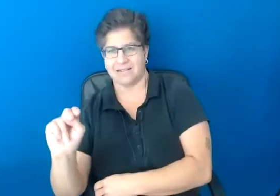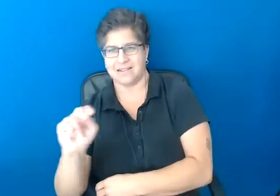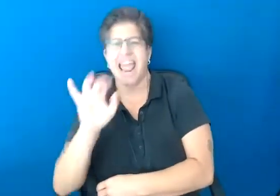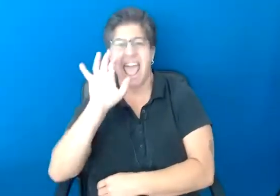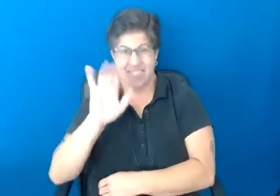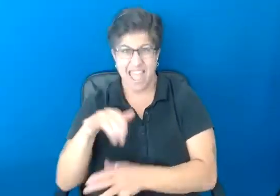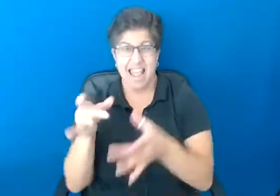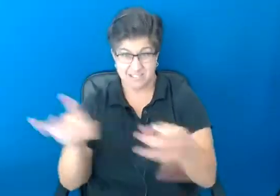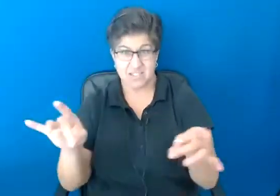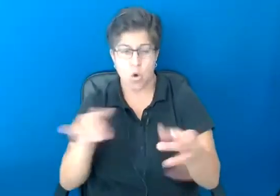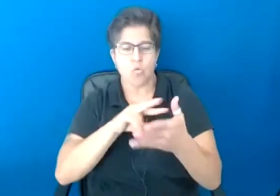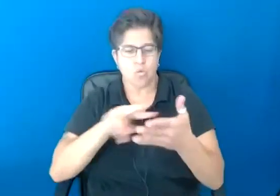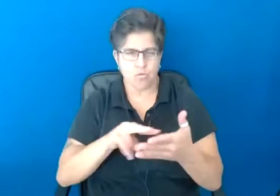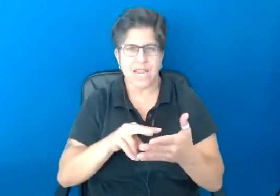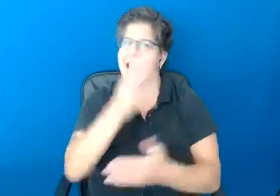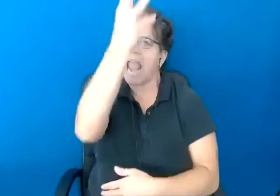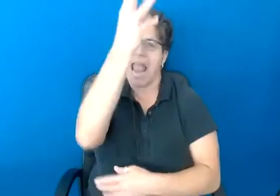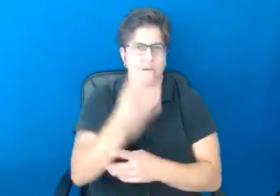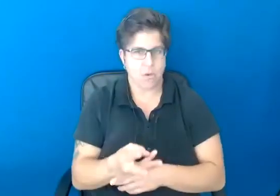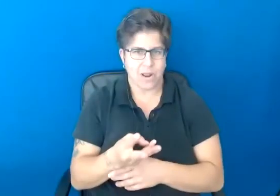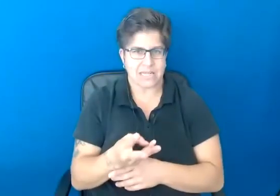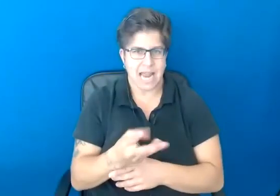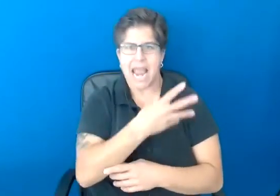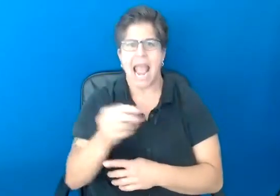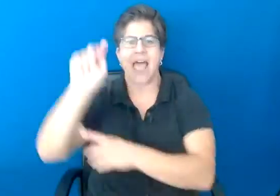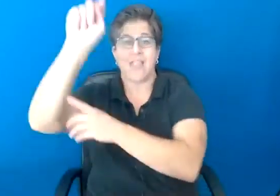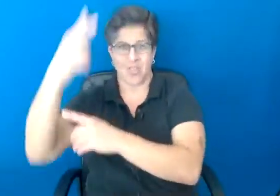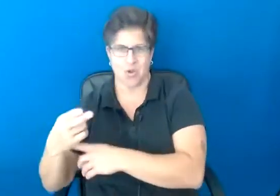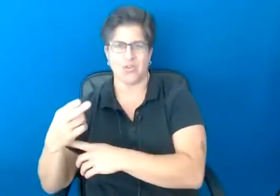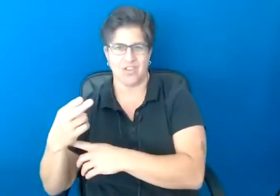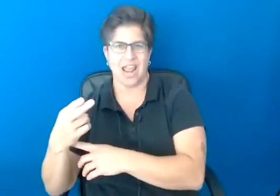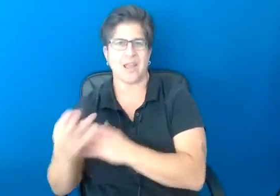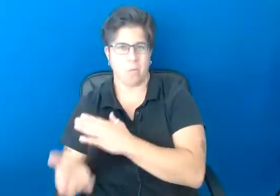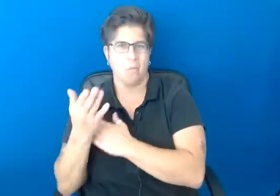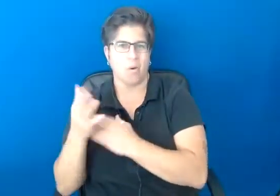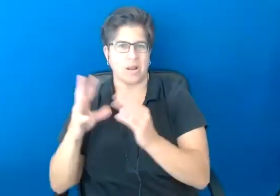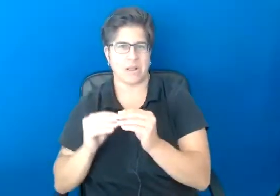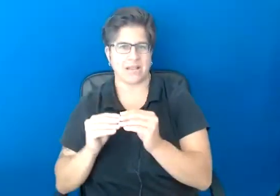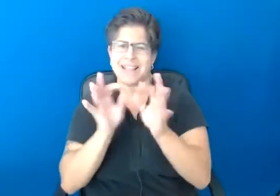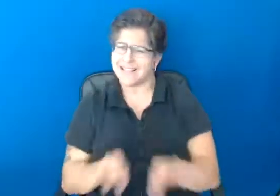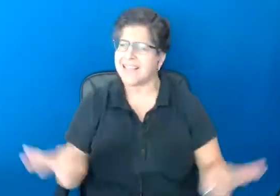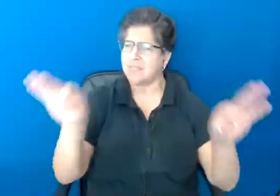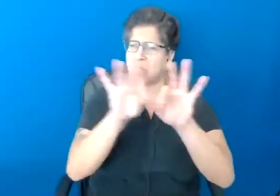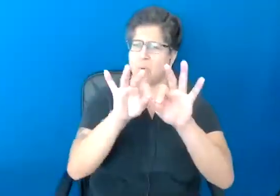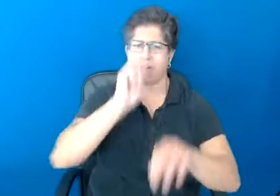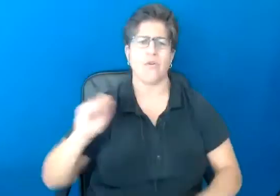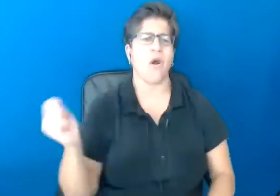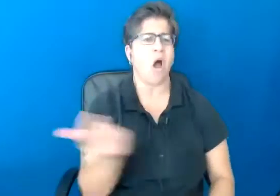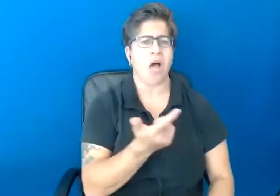us, I think, in this fellowship to remember it's got to be about me. It's got to be about my recovery from this